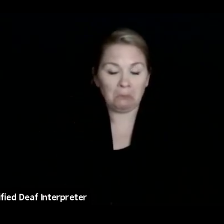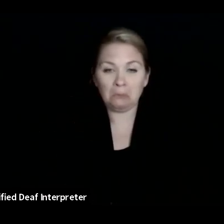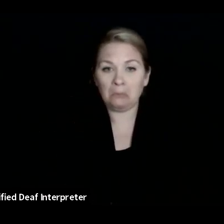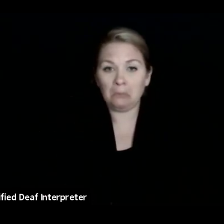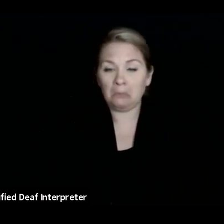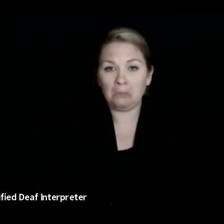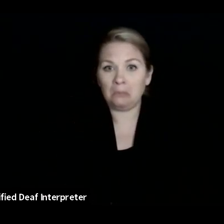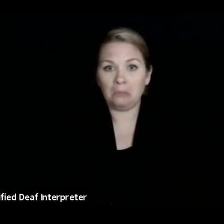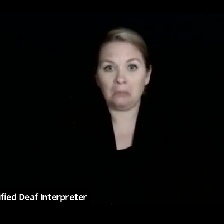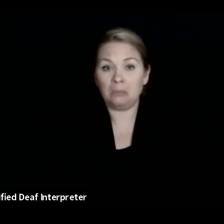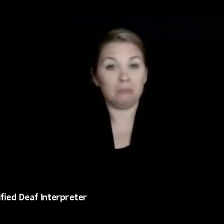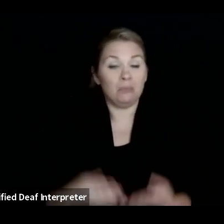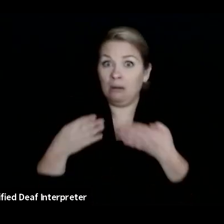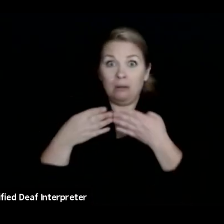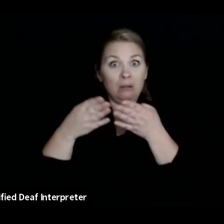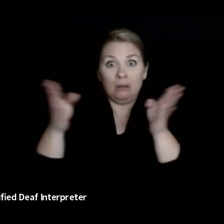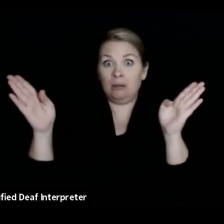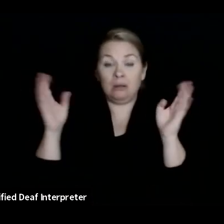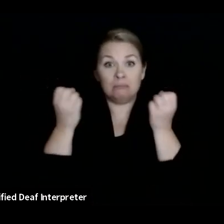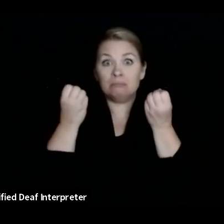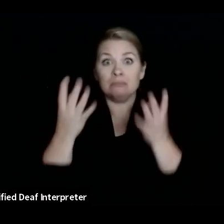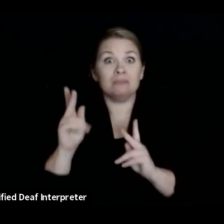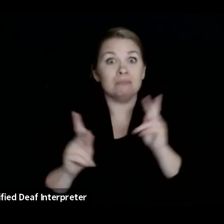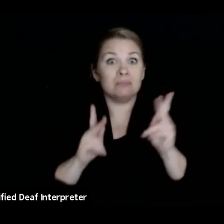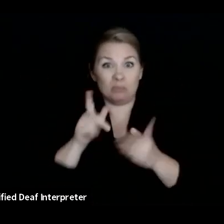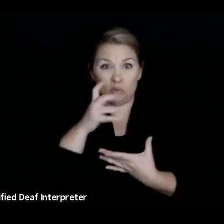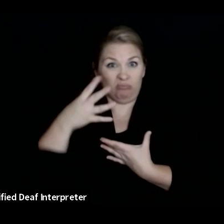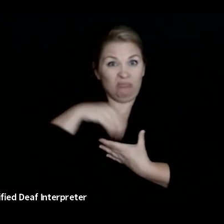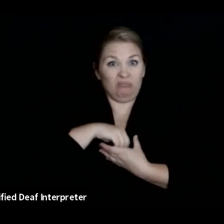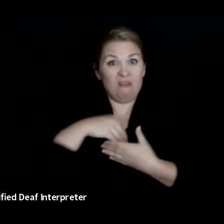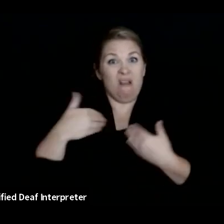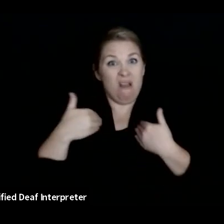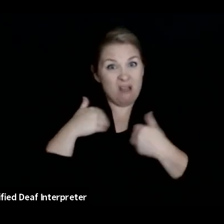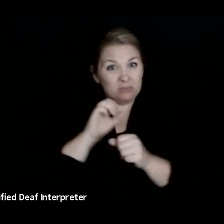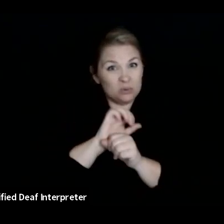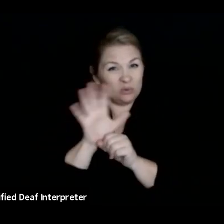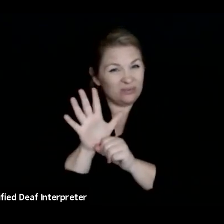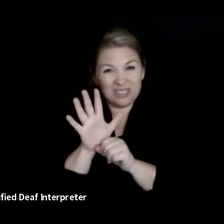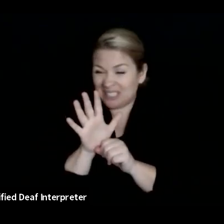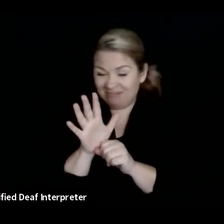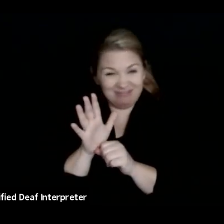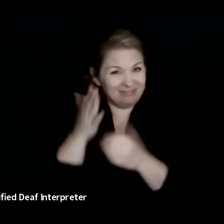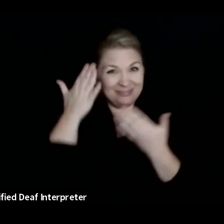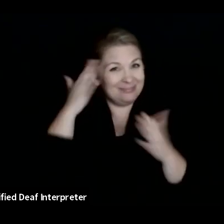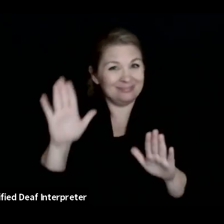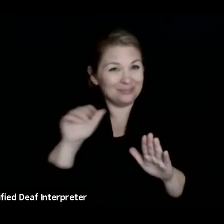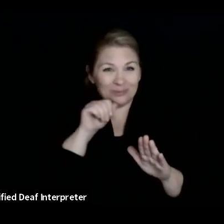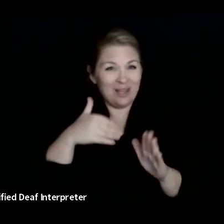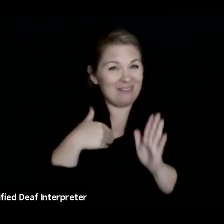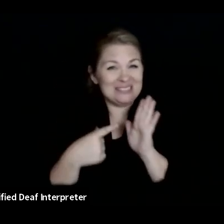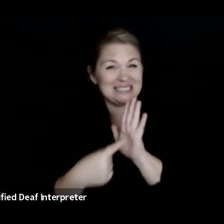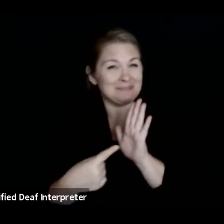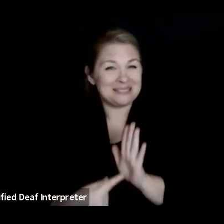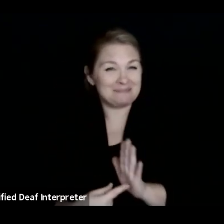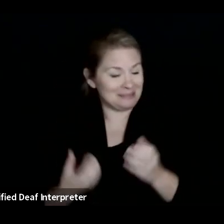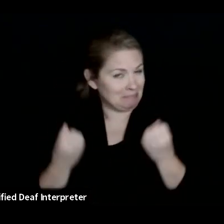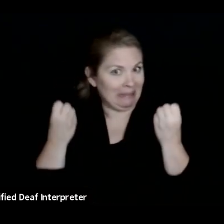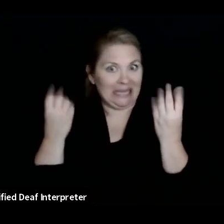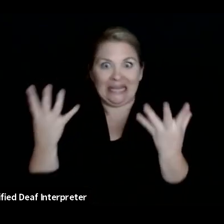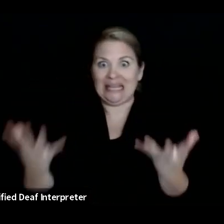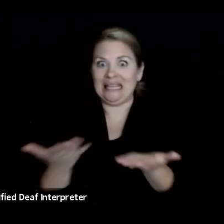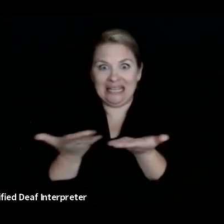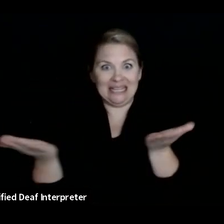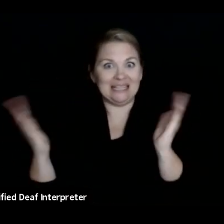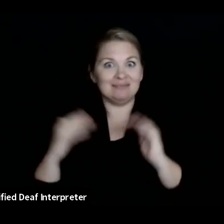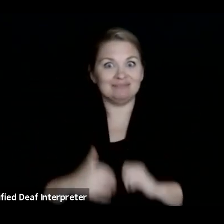equally concerning is the fact that people are infectious in a pre-symptomatic state. So what that means is